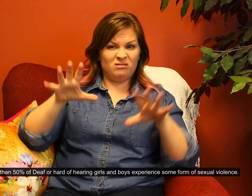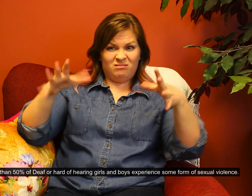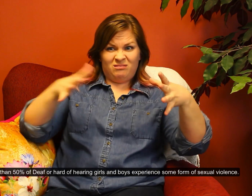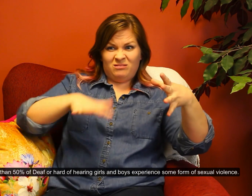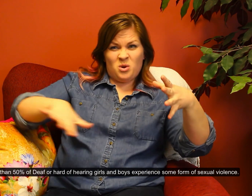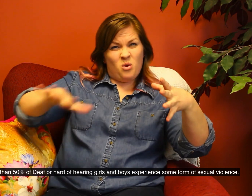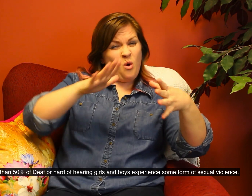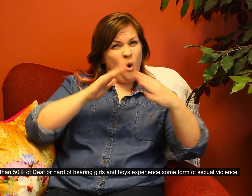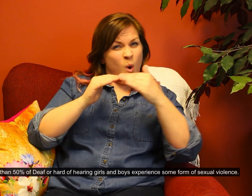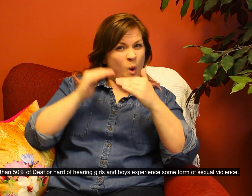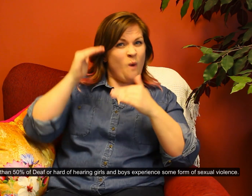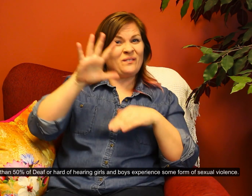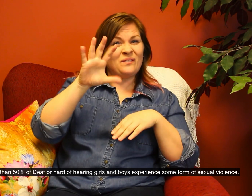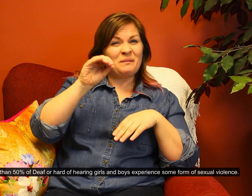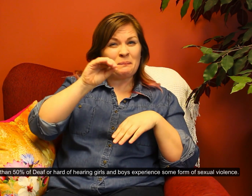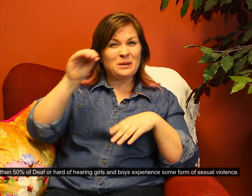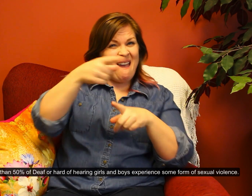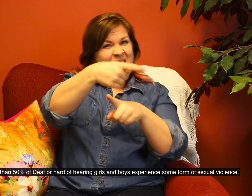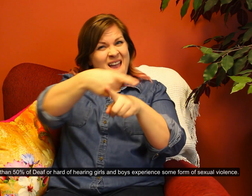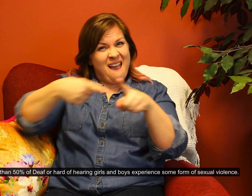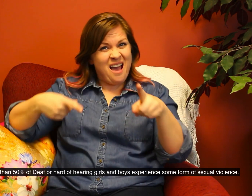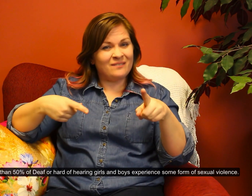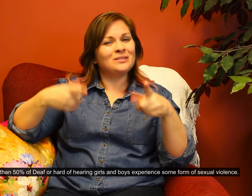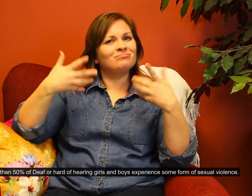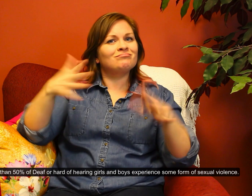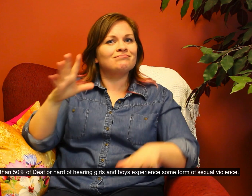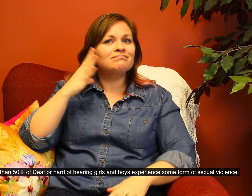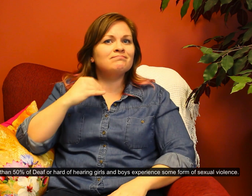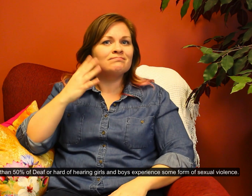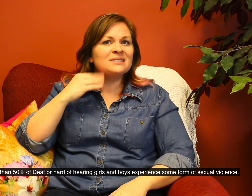and boys experience some form of sexual violence.